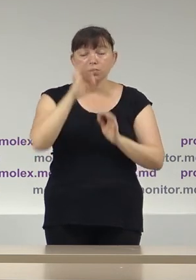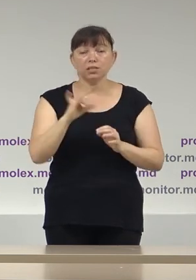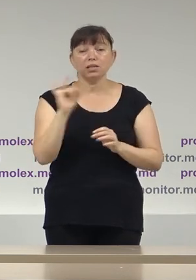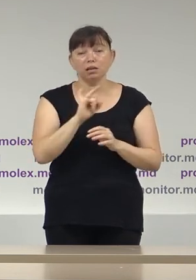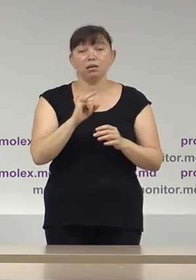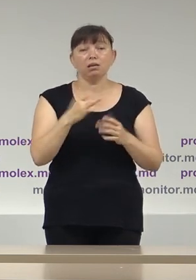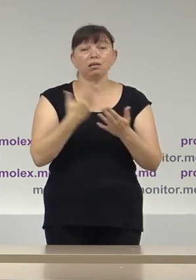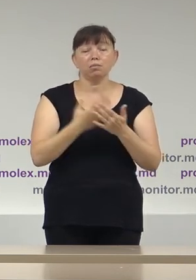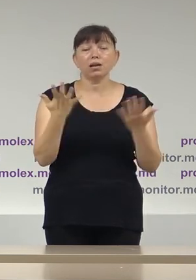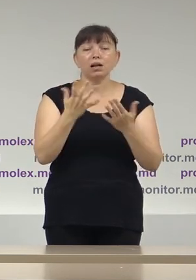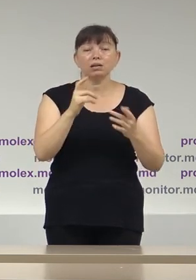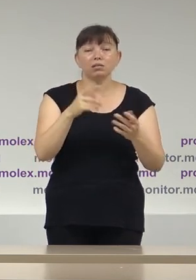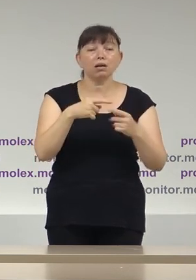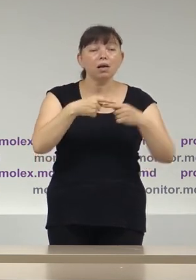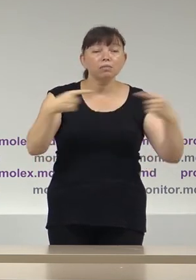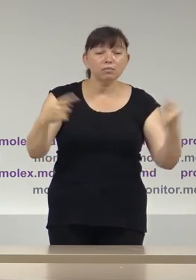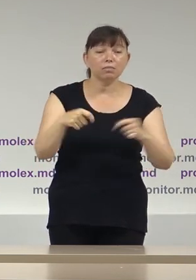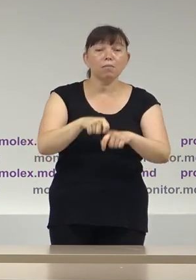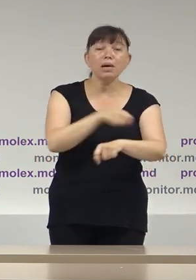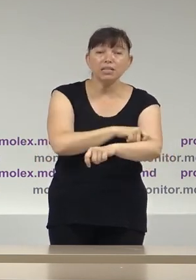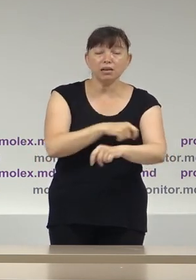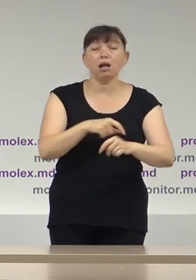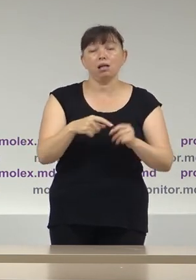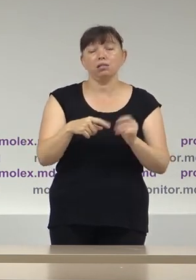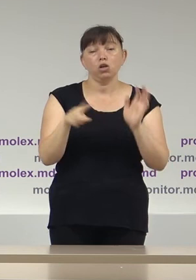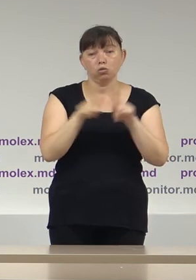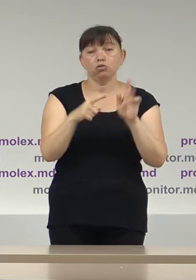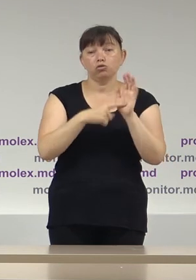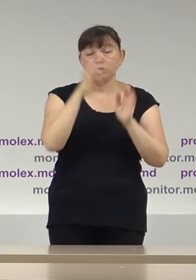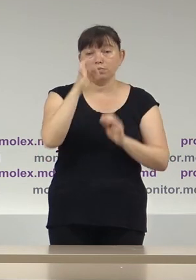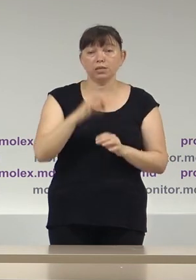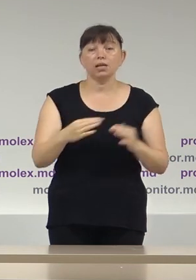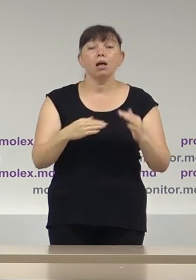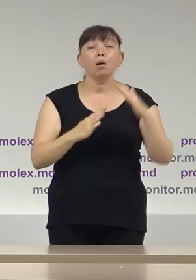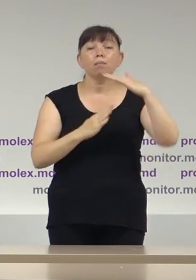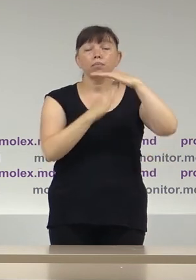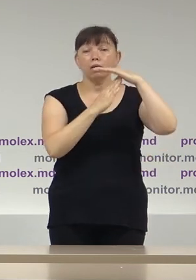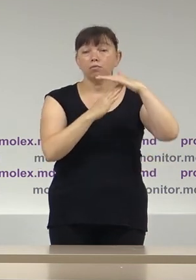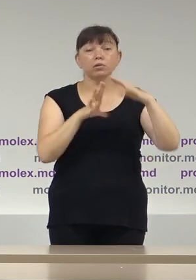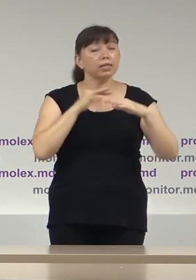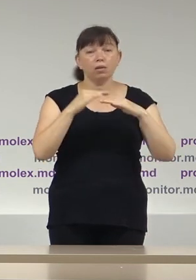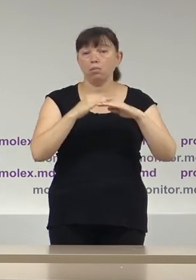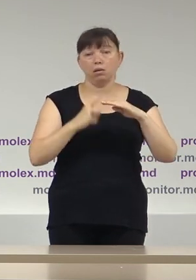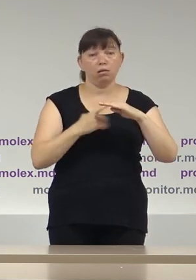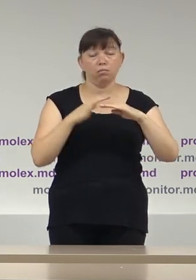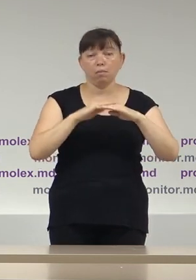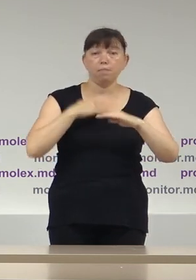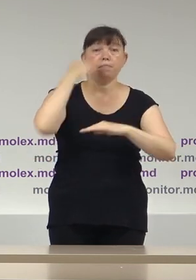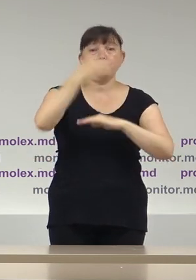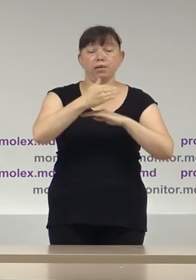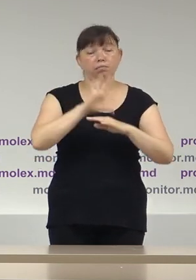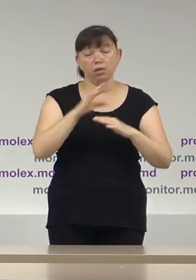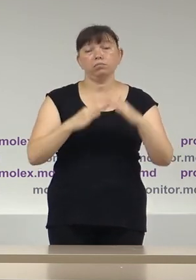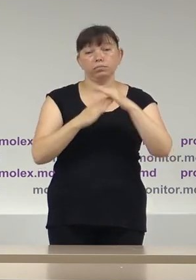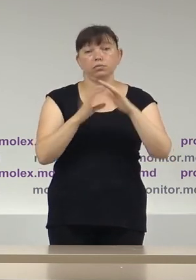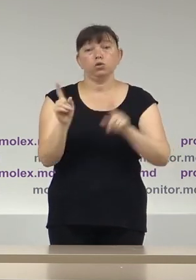entities, 6%, and in-kind donations, also 6%. According to our findings,